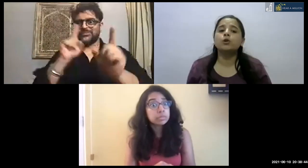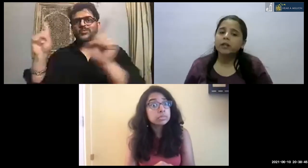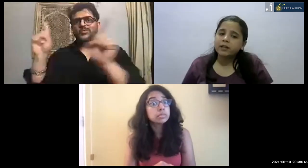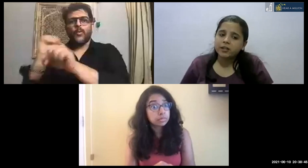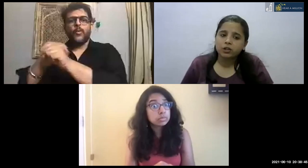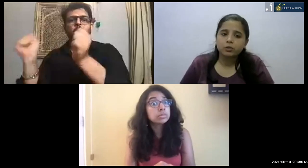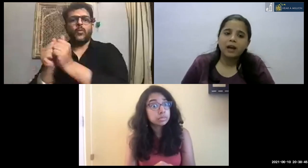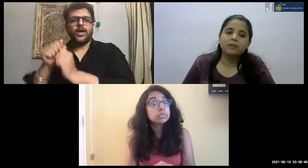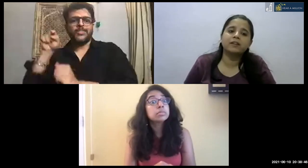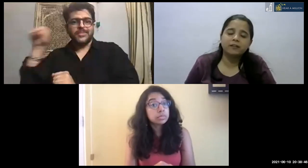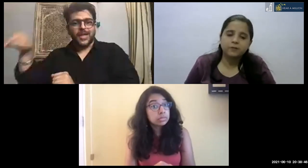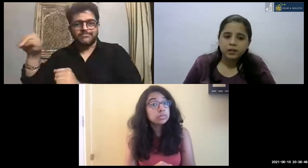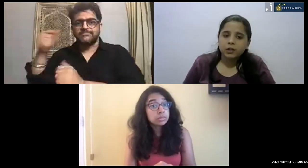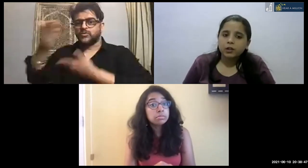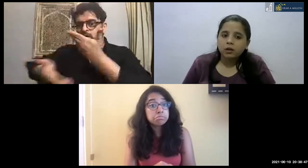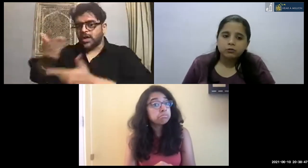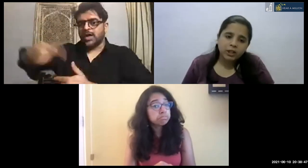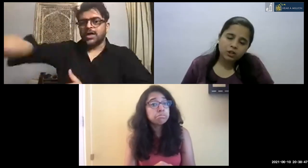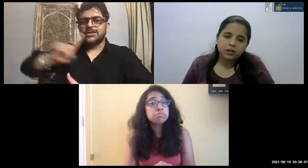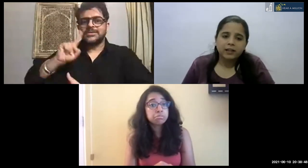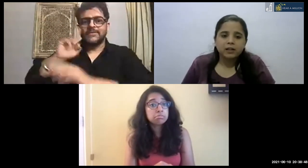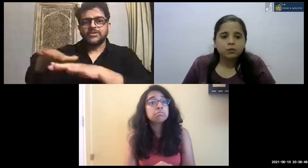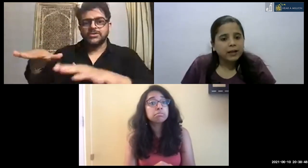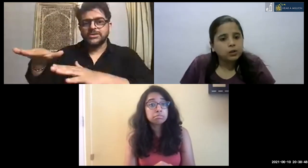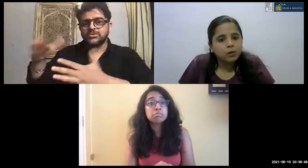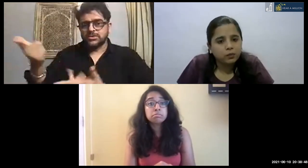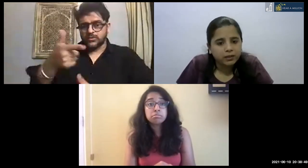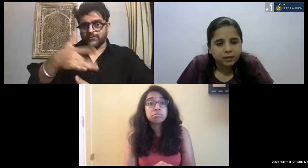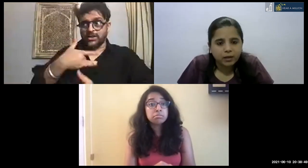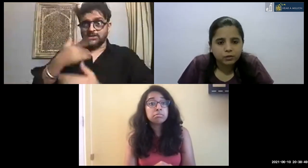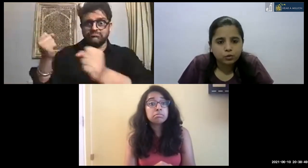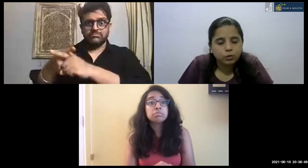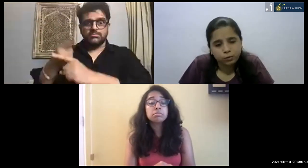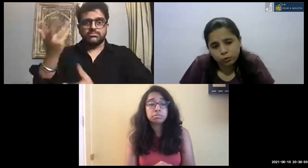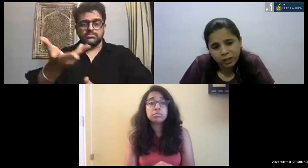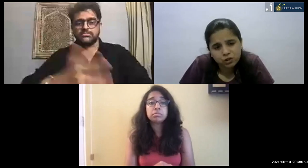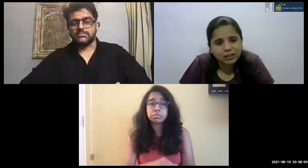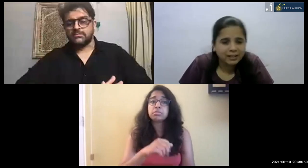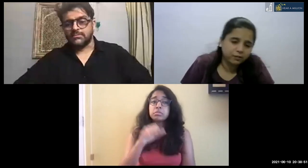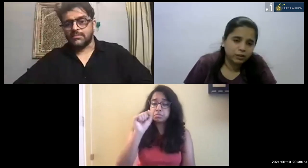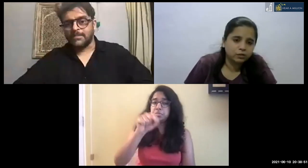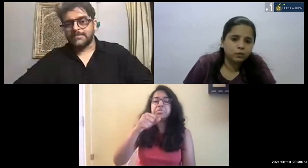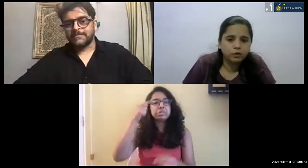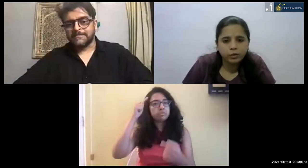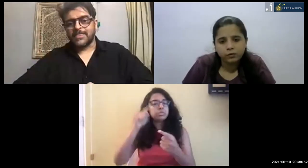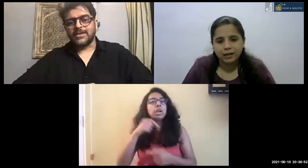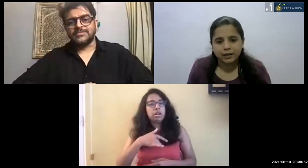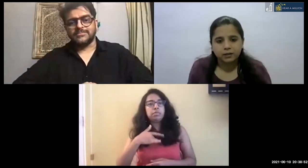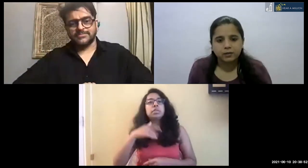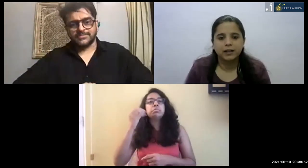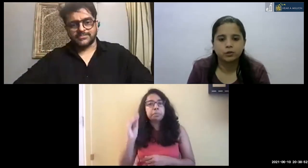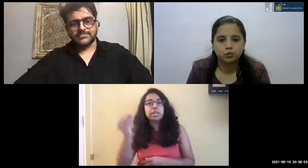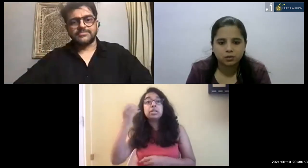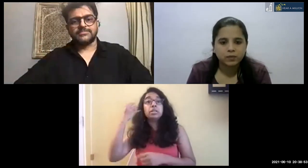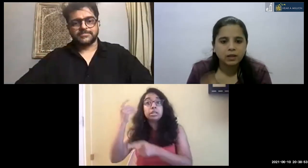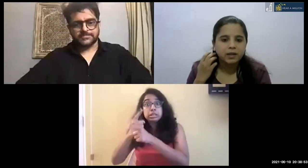have the good intentions, who have the deaf teacher and they would like to work with them and to teach the deaf students. So what would you feel like